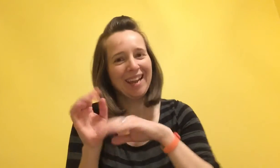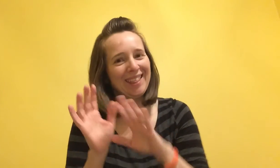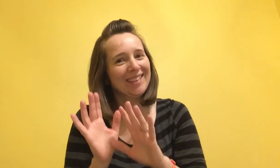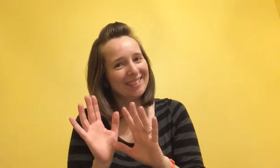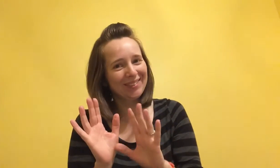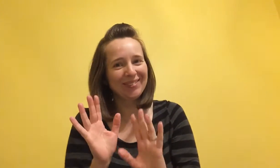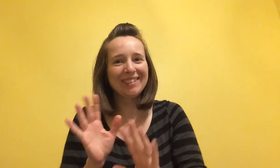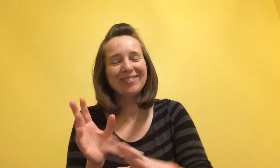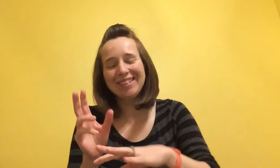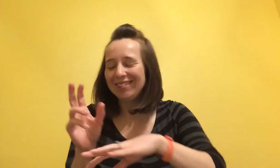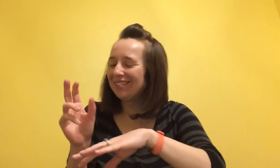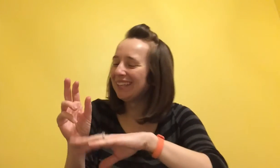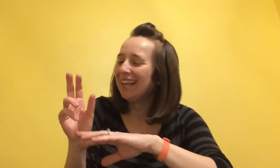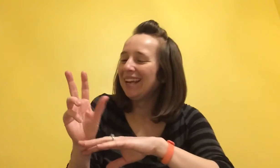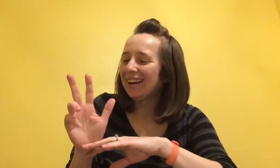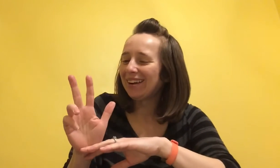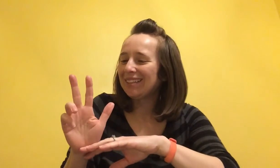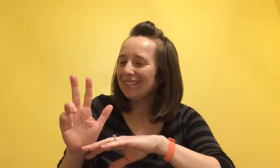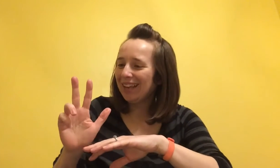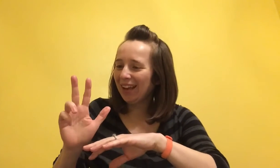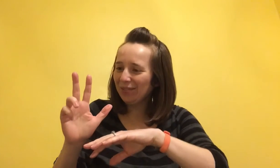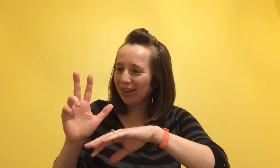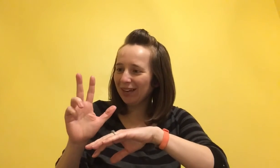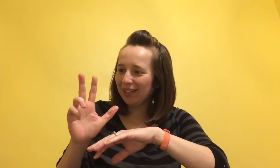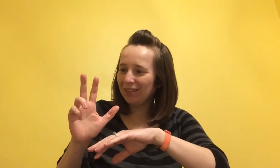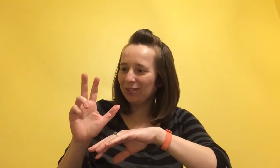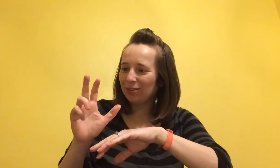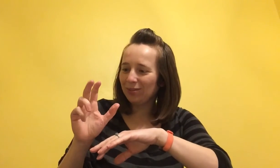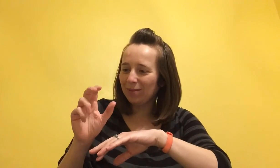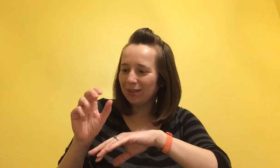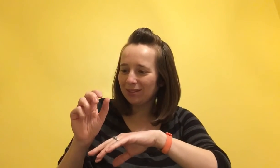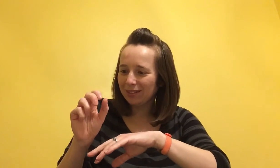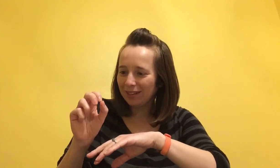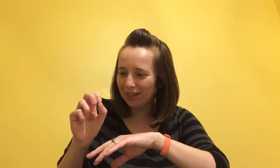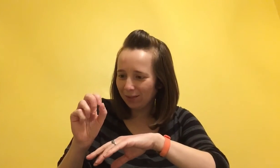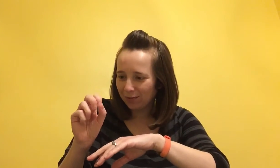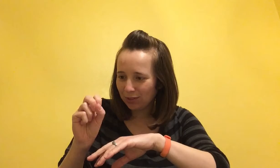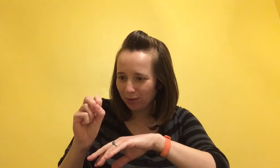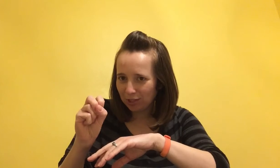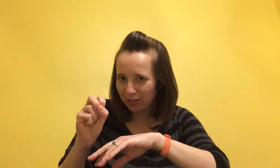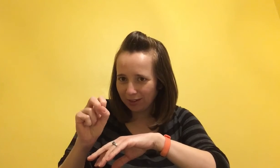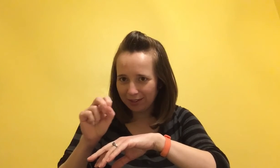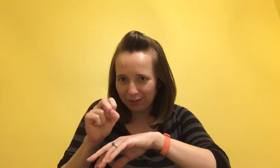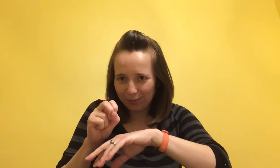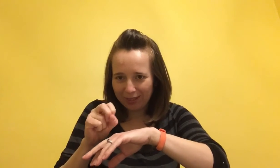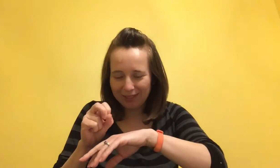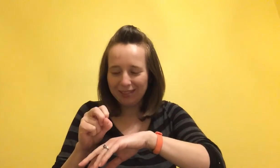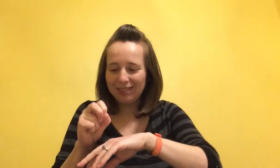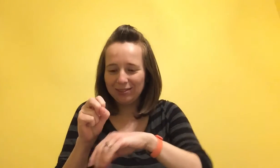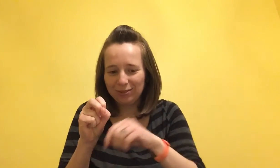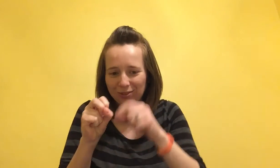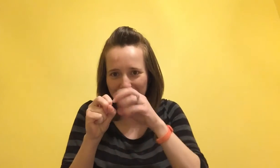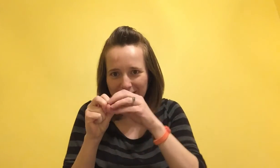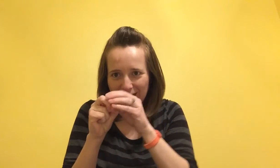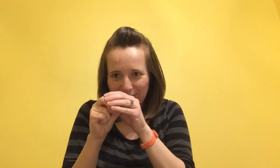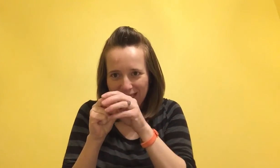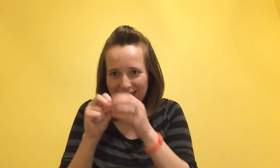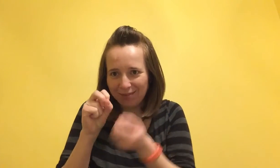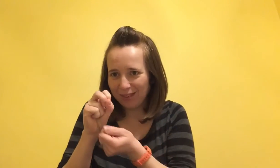thought this one was so cute. All right, so you have kind of like your 3, but it's going to kind of scrunch down a little bit. So you're just kind of making something